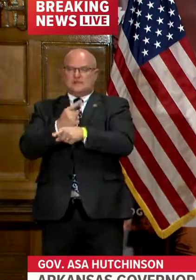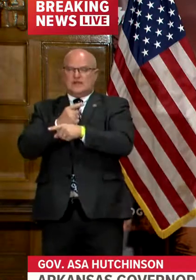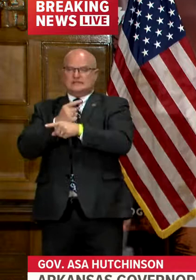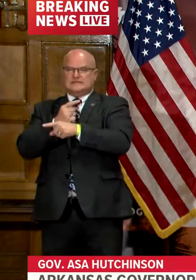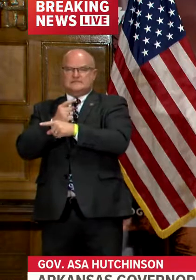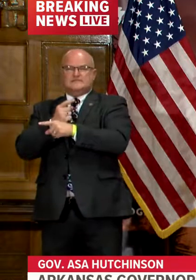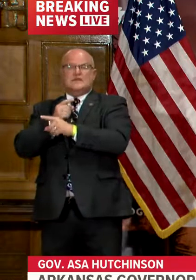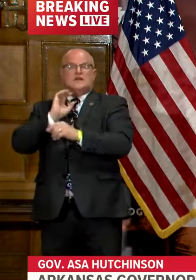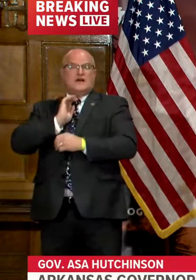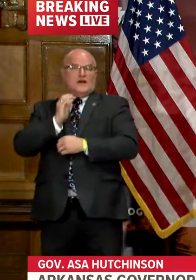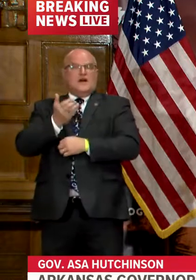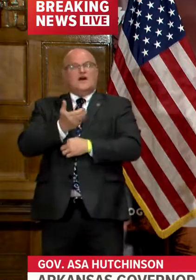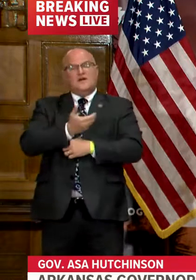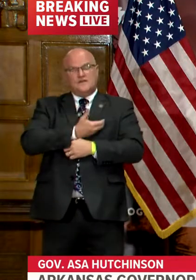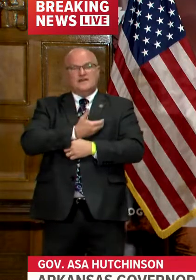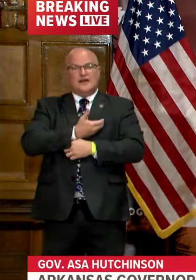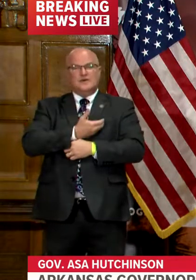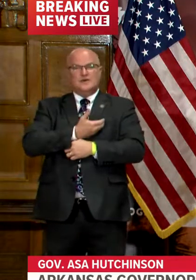in terms of our